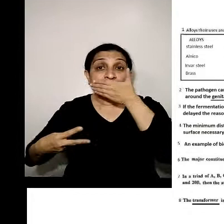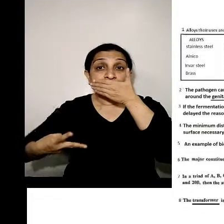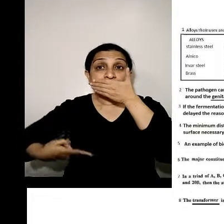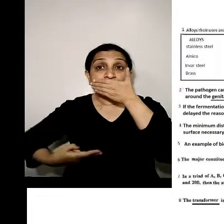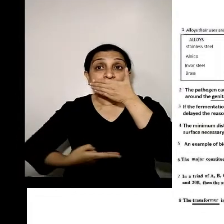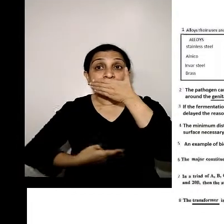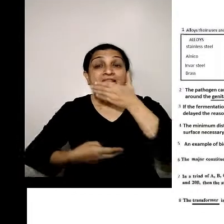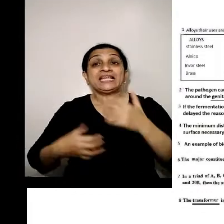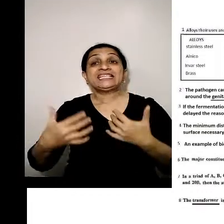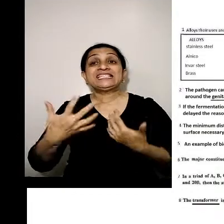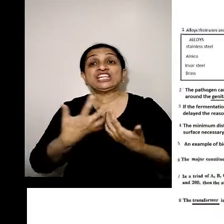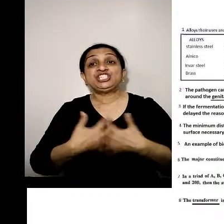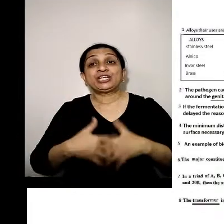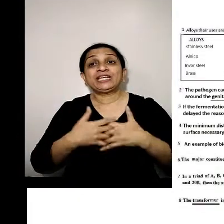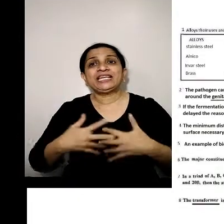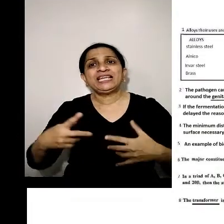is